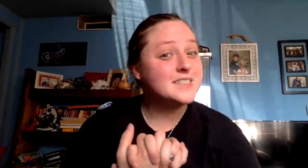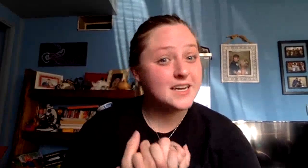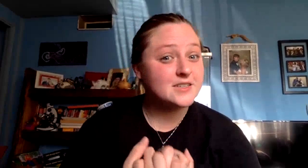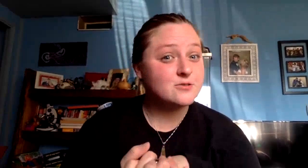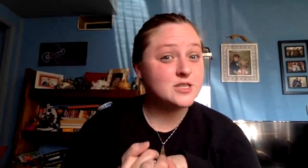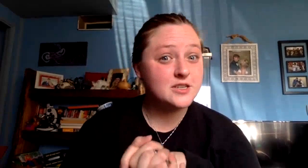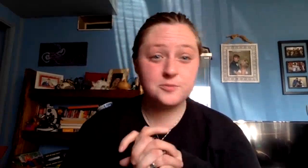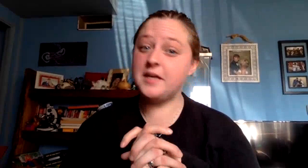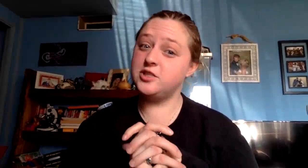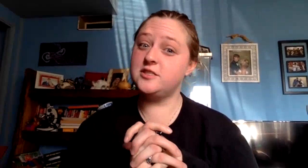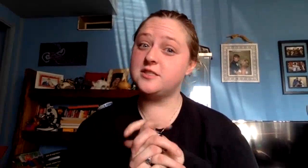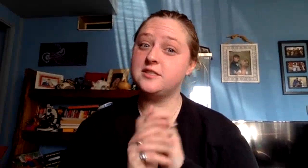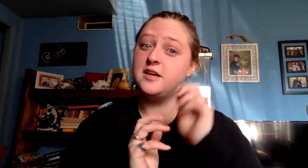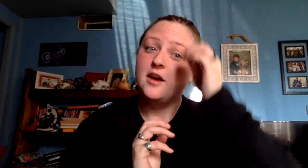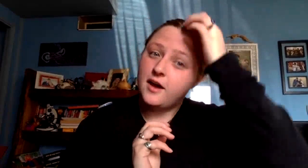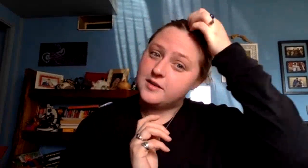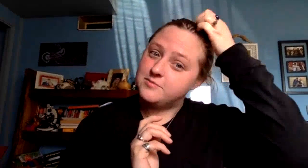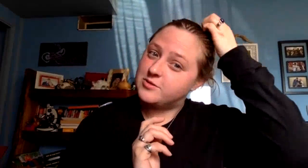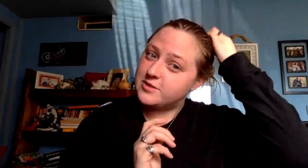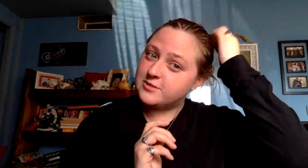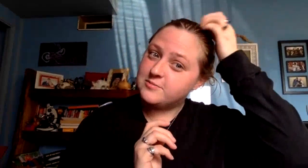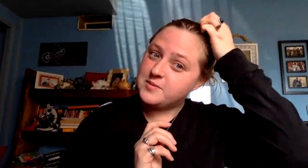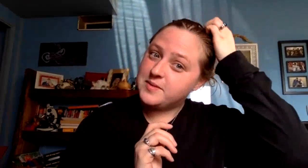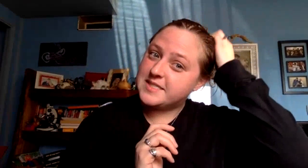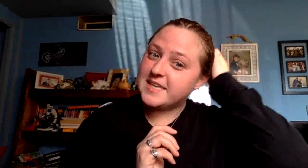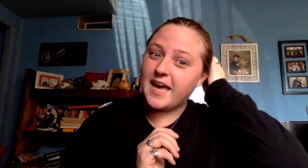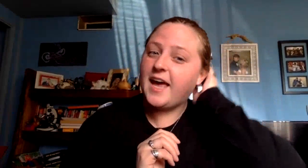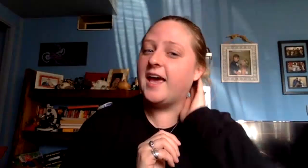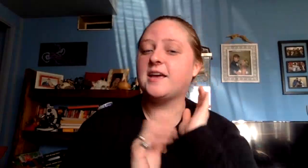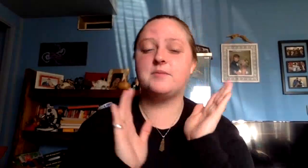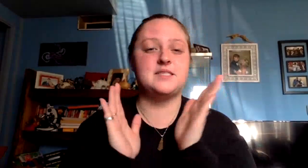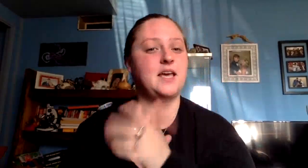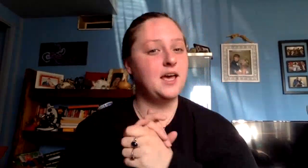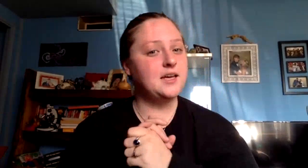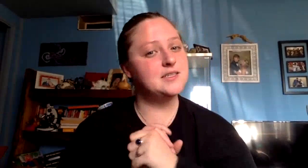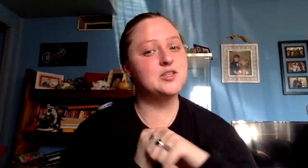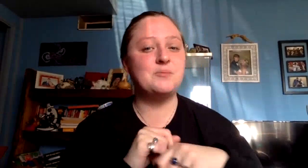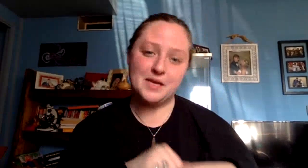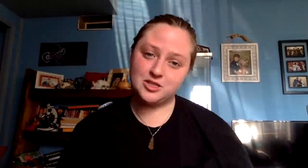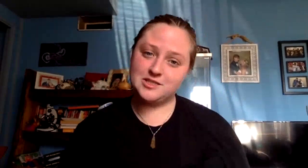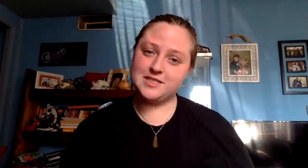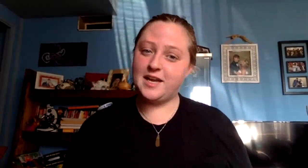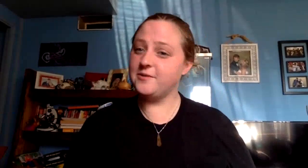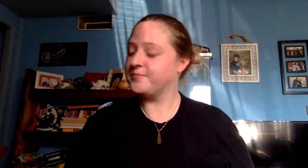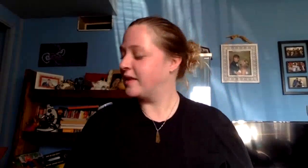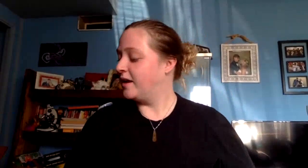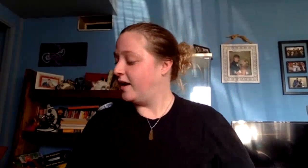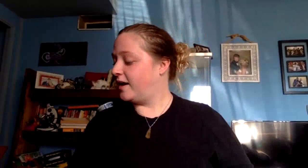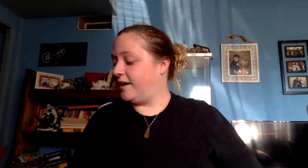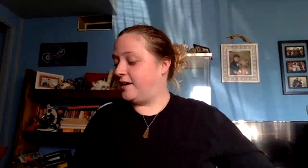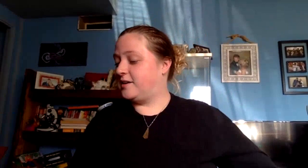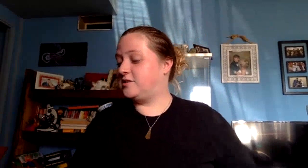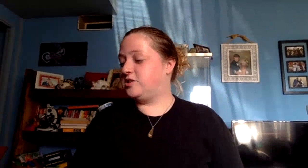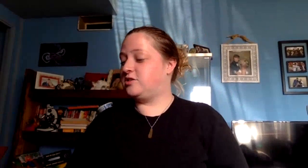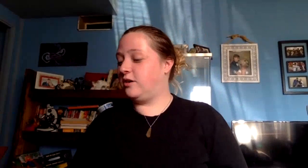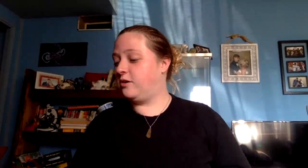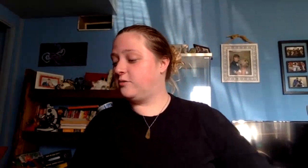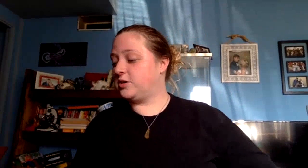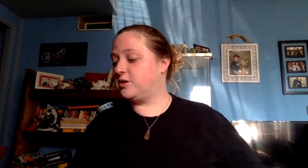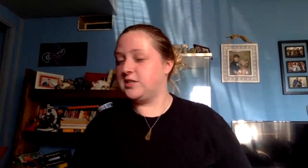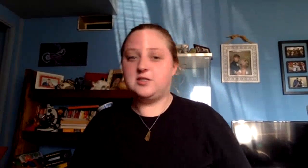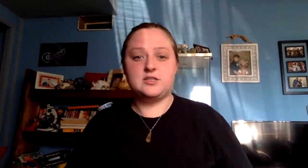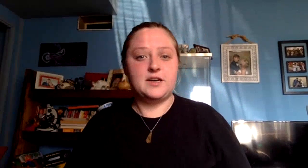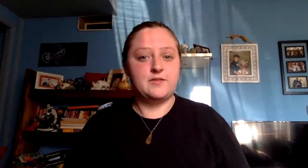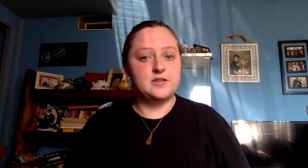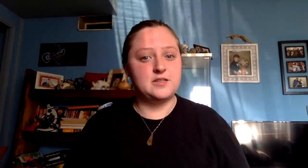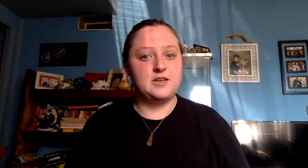are going to diagnose another patient. So this will be Miss K. Miss K is our patient today. And